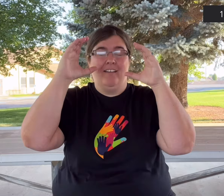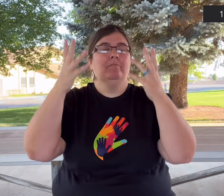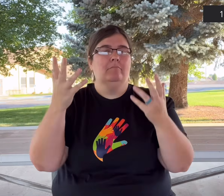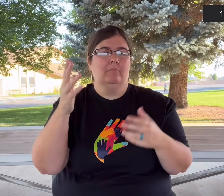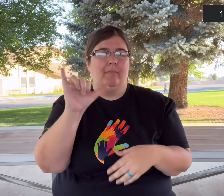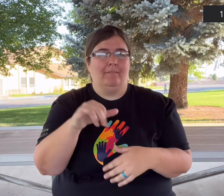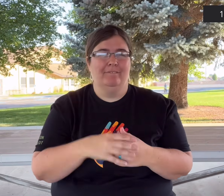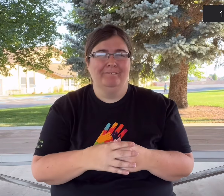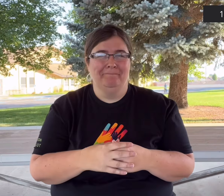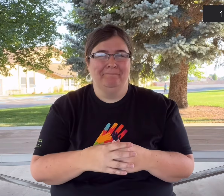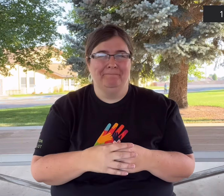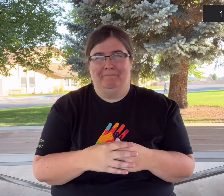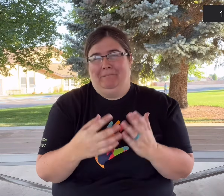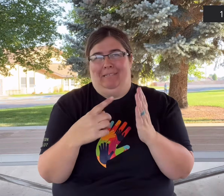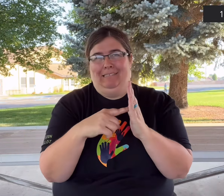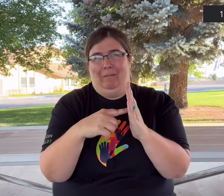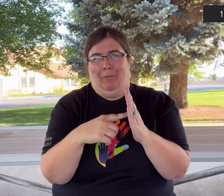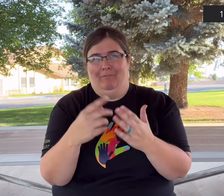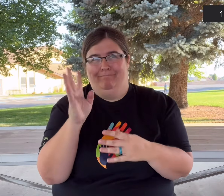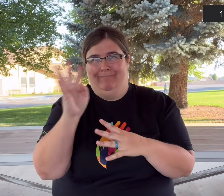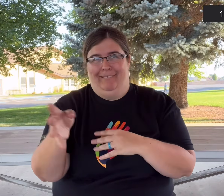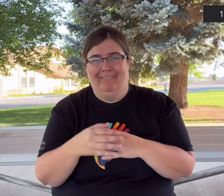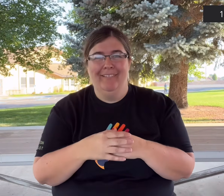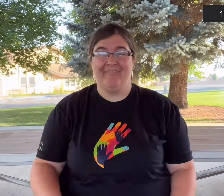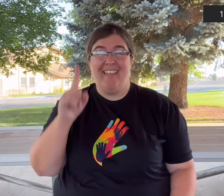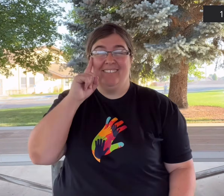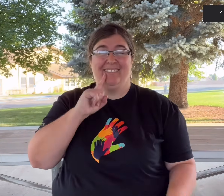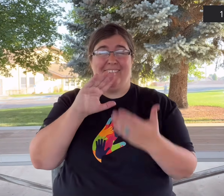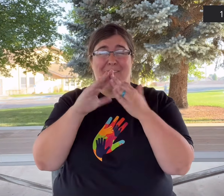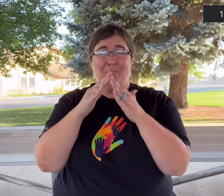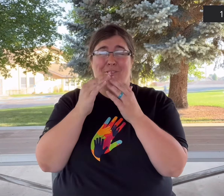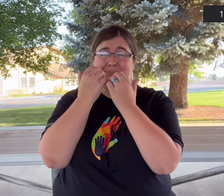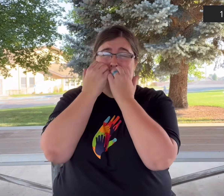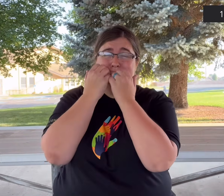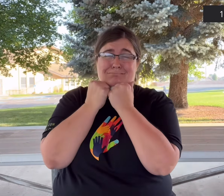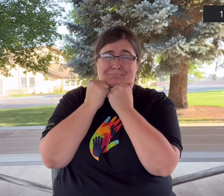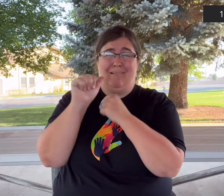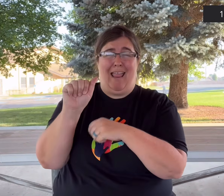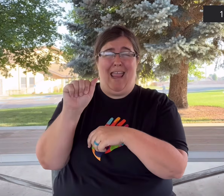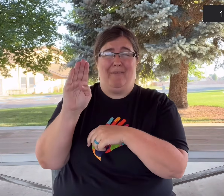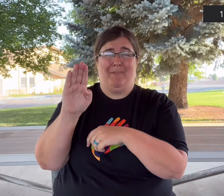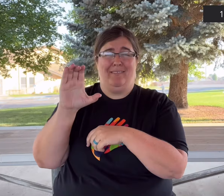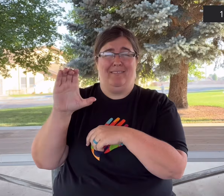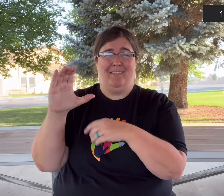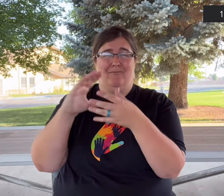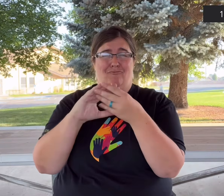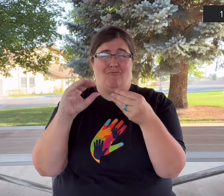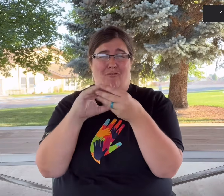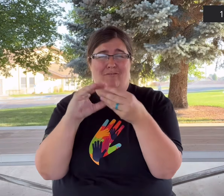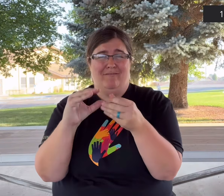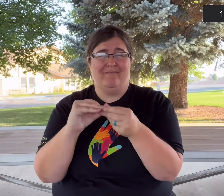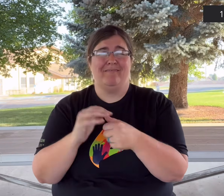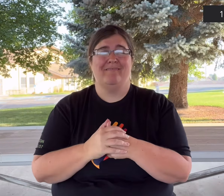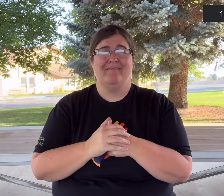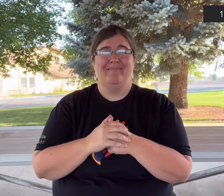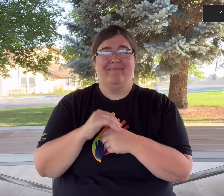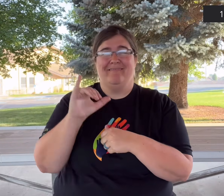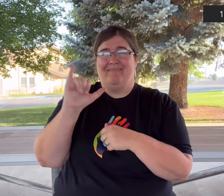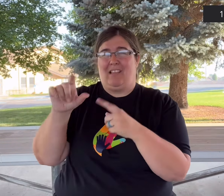shapes to show the eyes pop when the caffeine hits. And that's just an example I came off at the top of my head. But the deaf community treasures ABC stories because it's